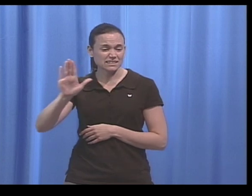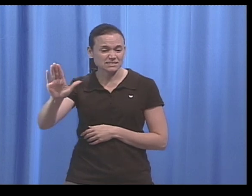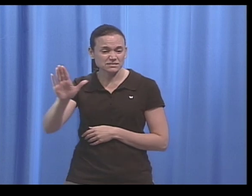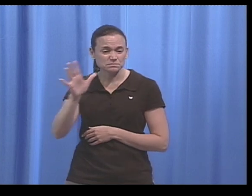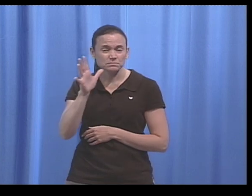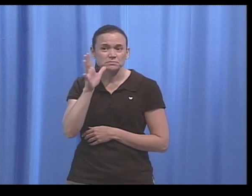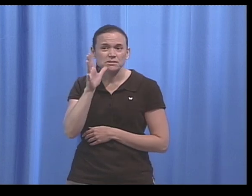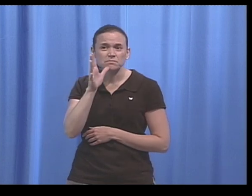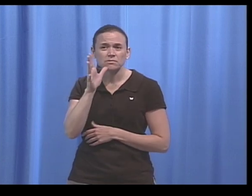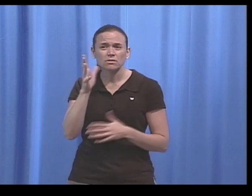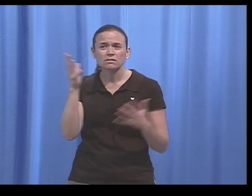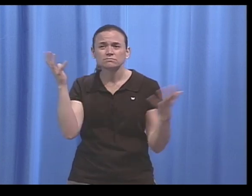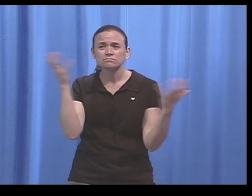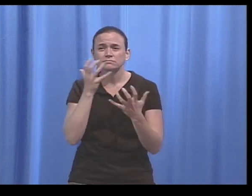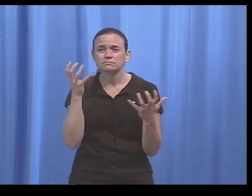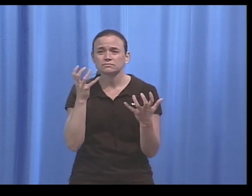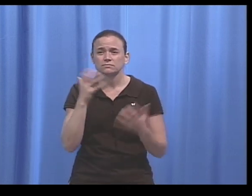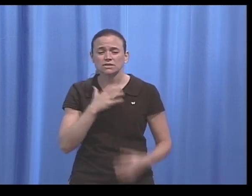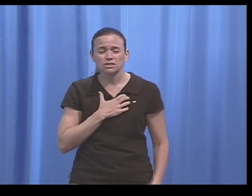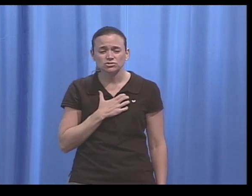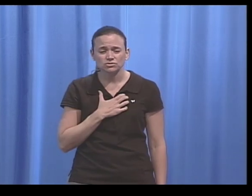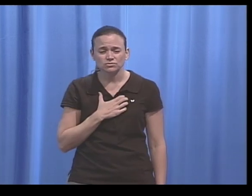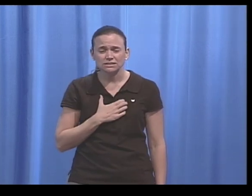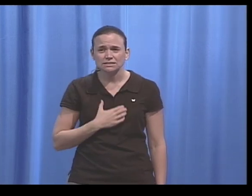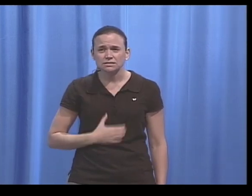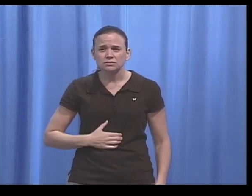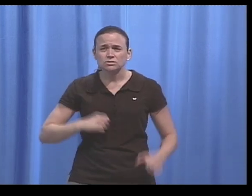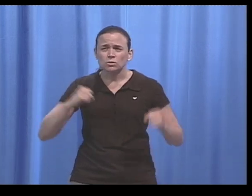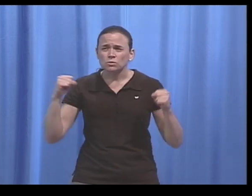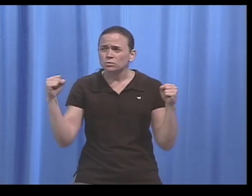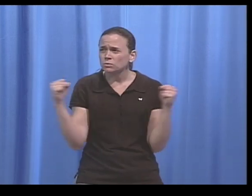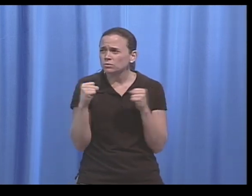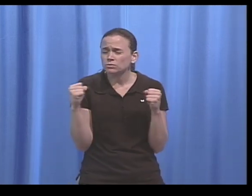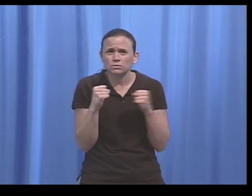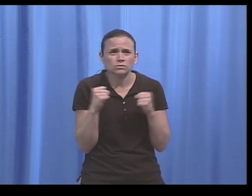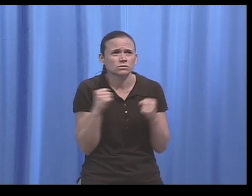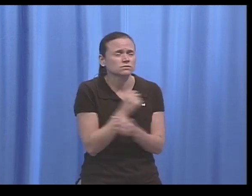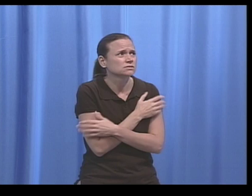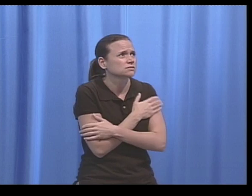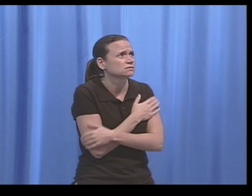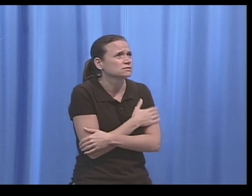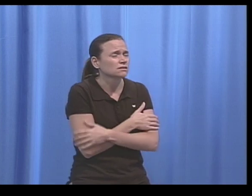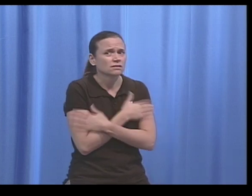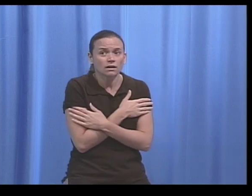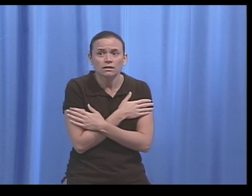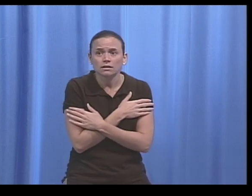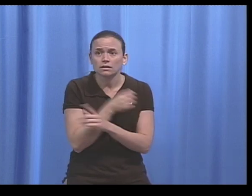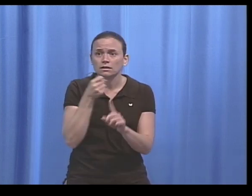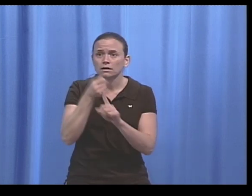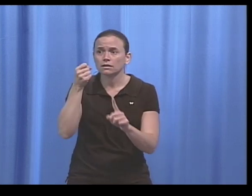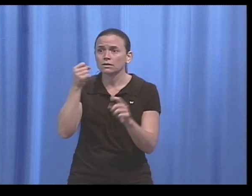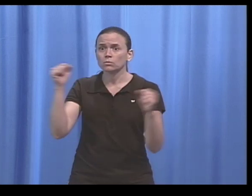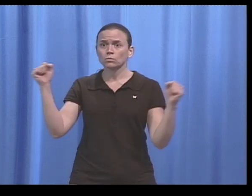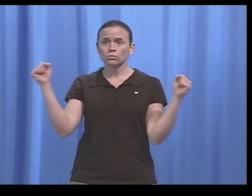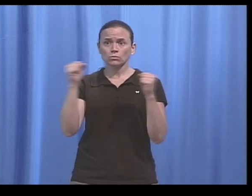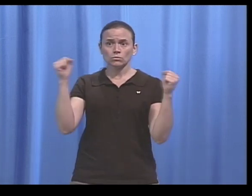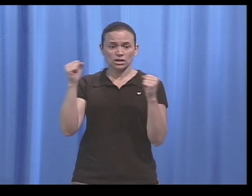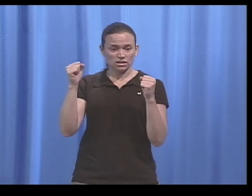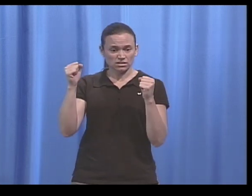Jack and his mother were hungry and cold, and winter